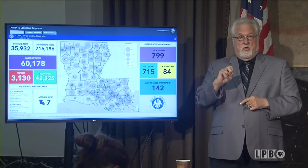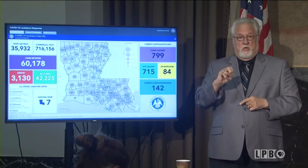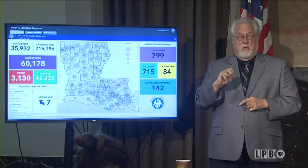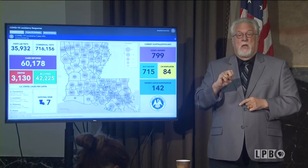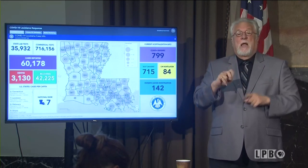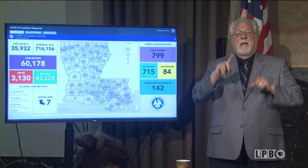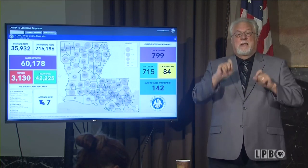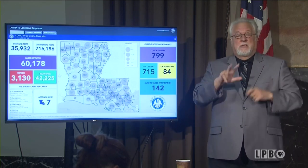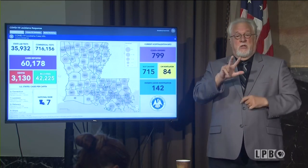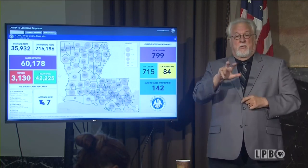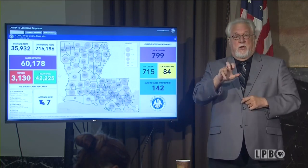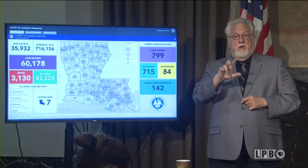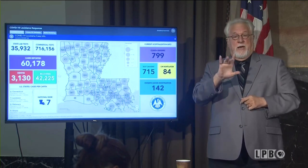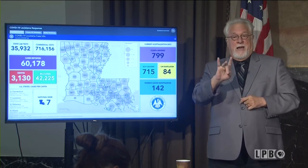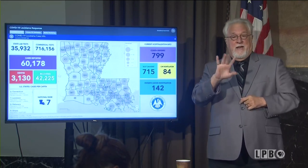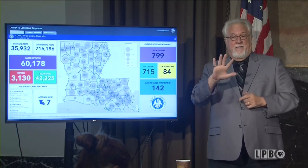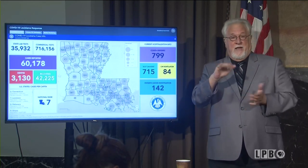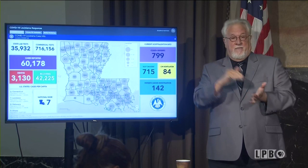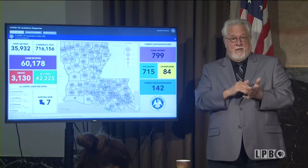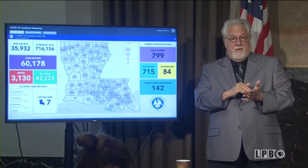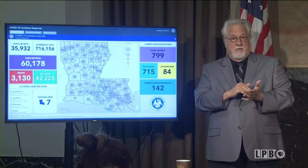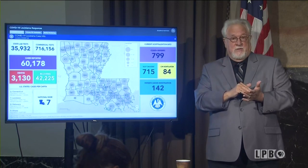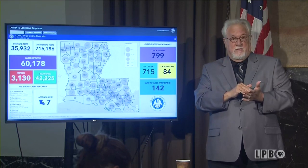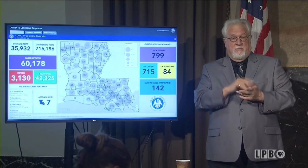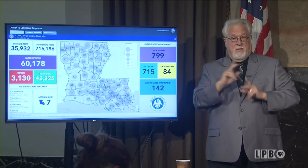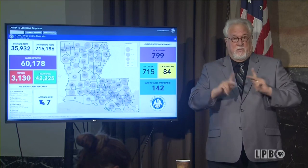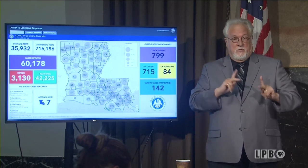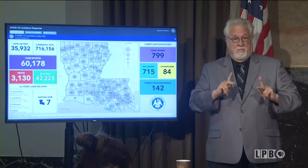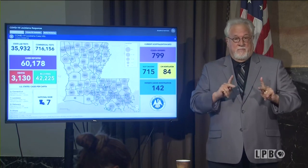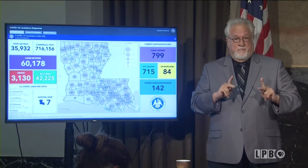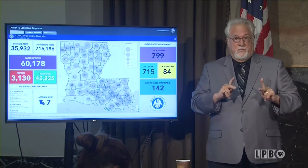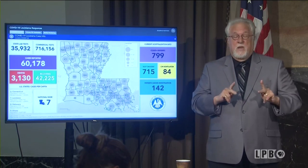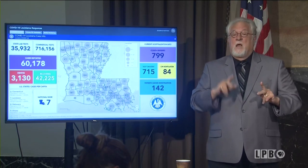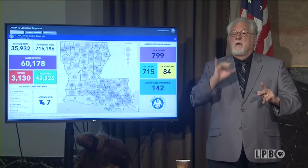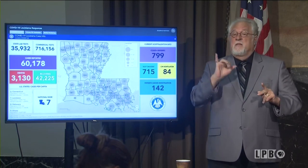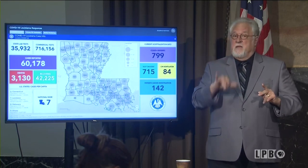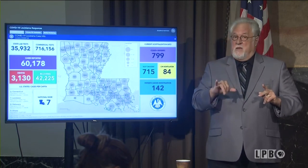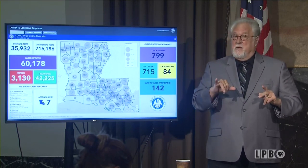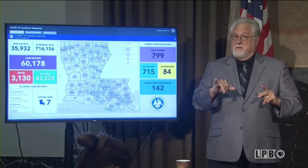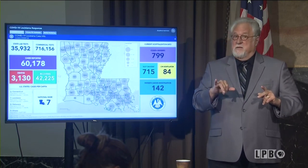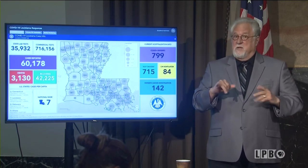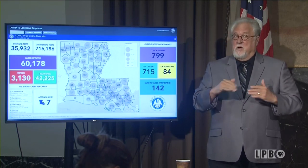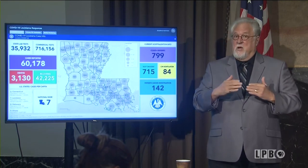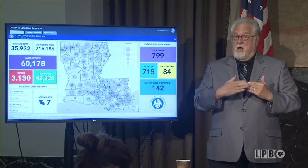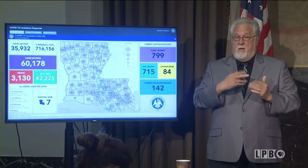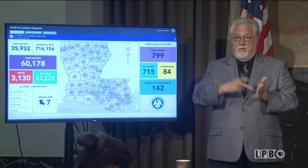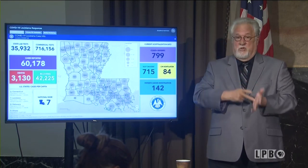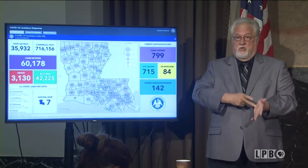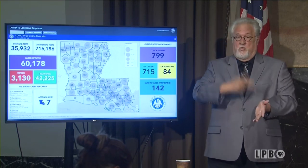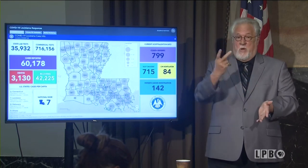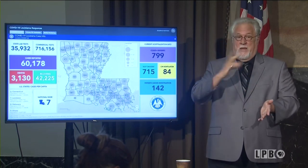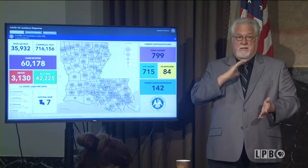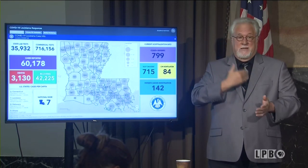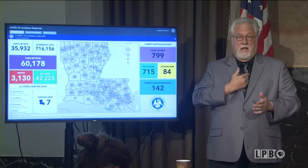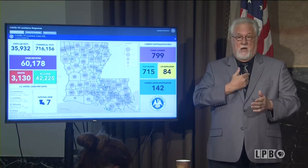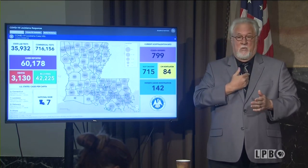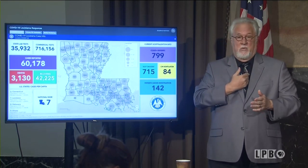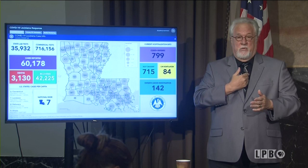actually tested 385,000 people. That is almost twice our